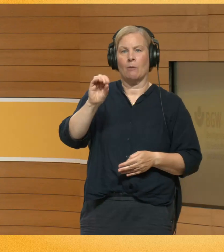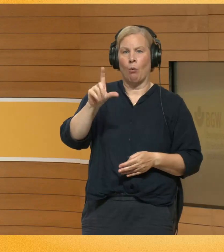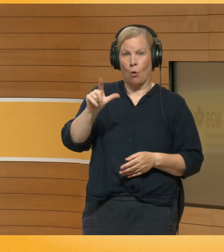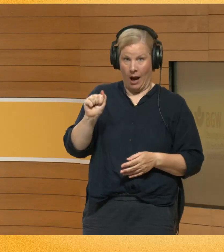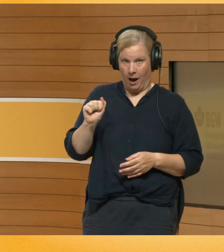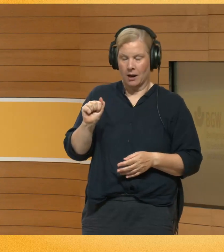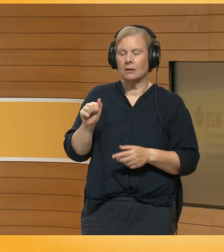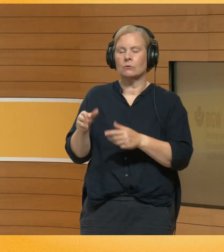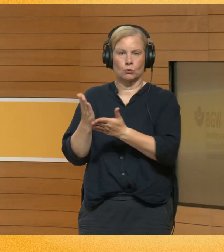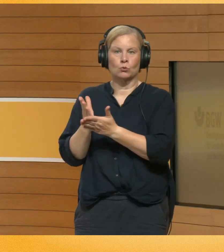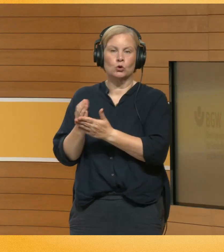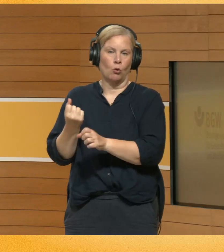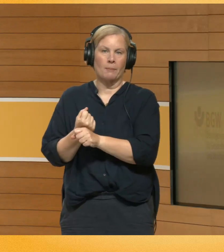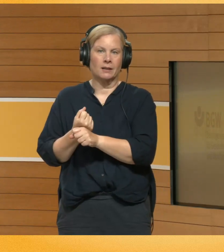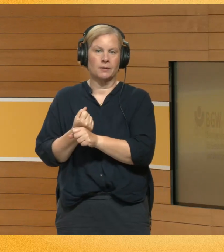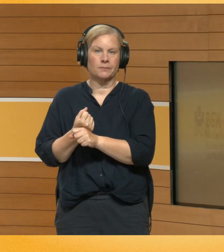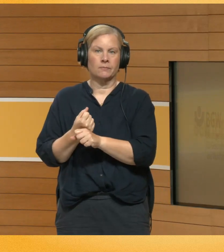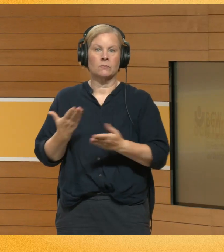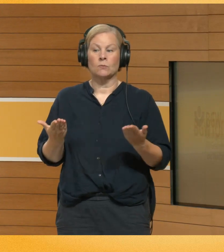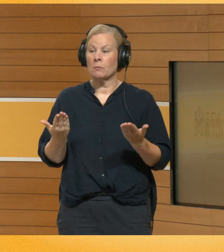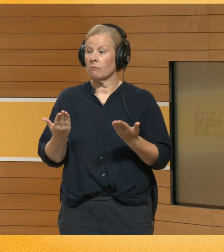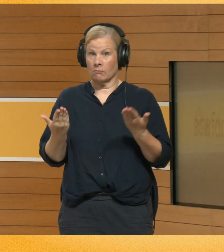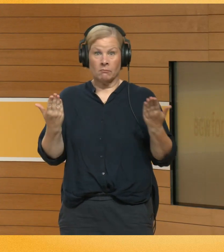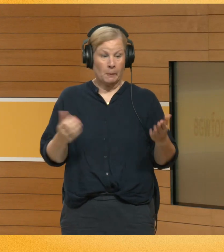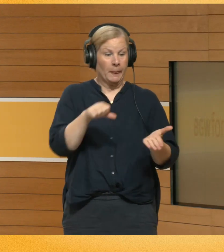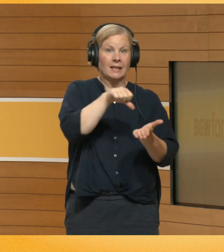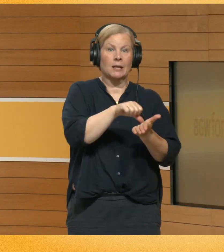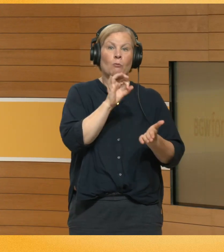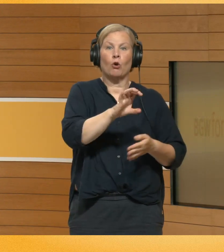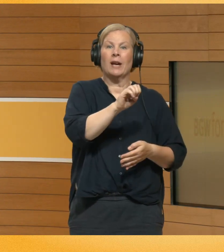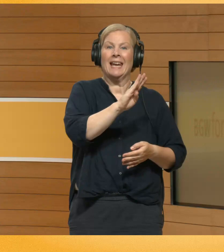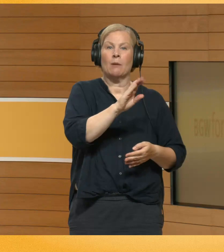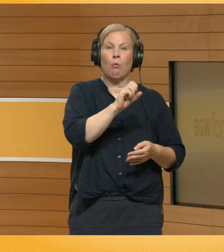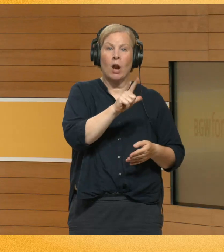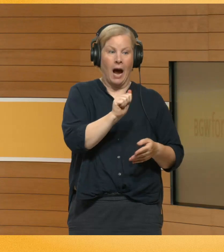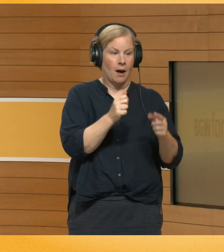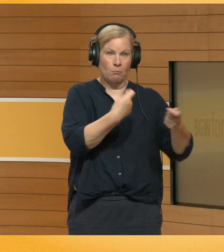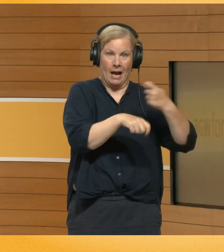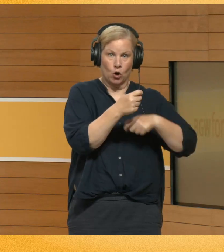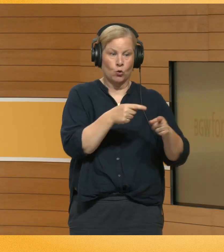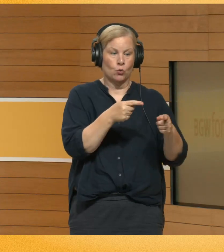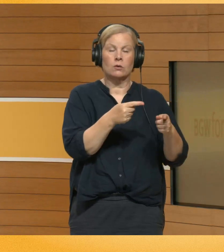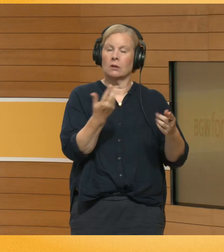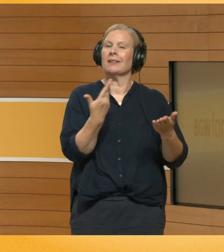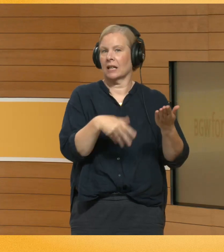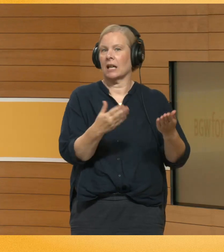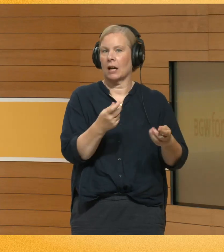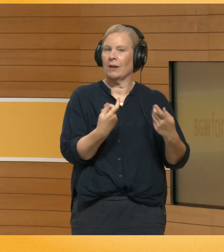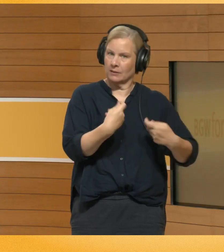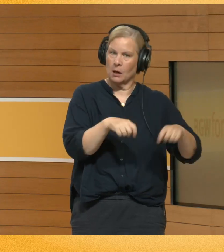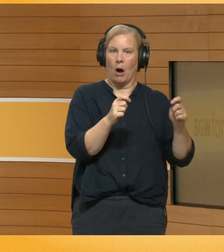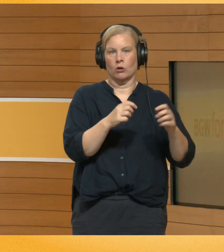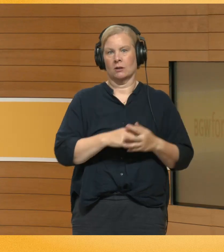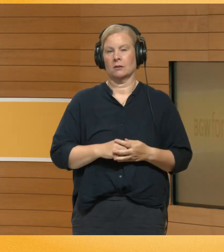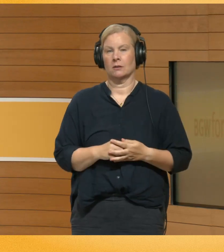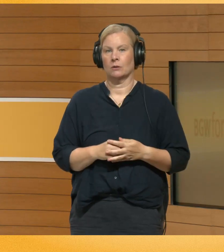Ebola center that was built in Ghana, which was helping the three countries, Liberia, Guinea, Sierra Leone,